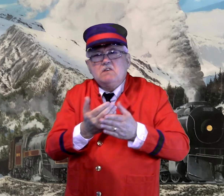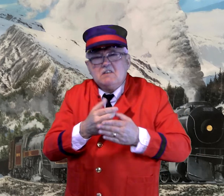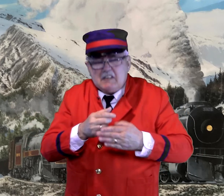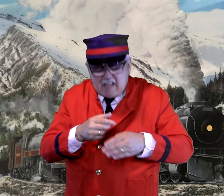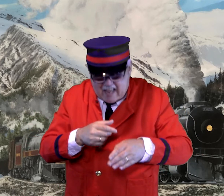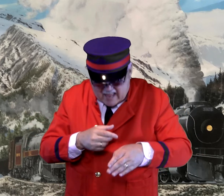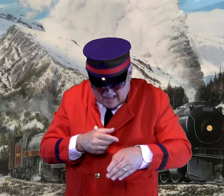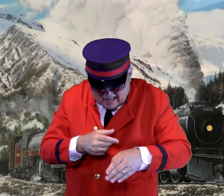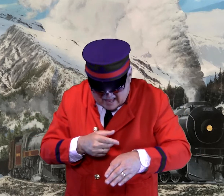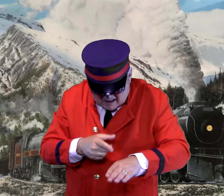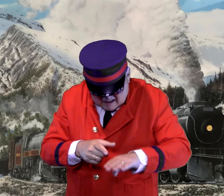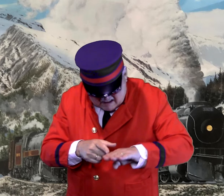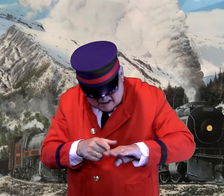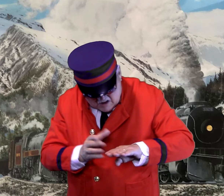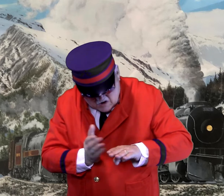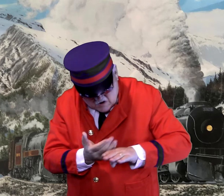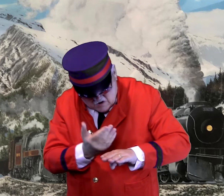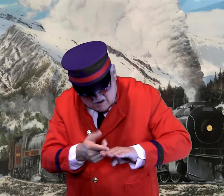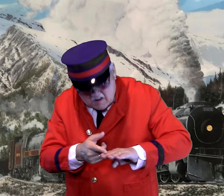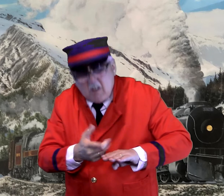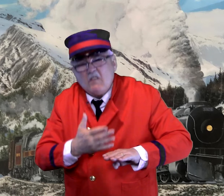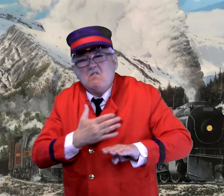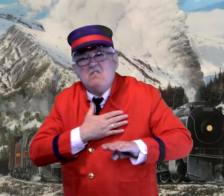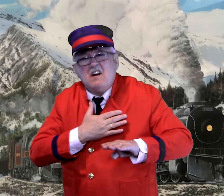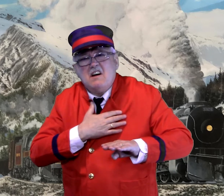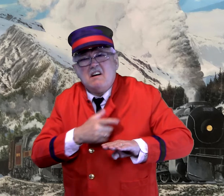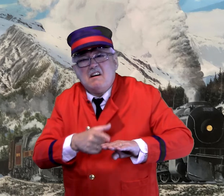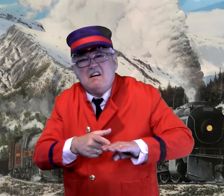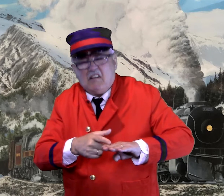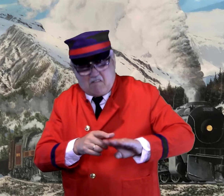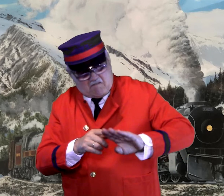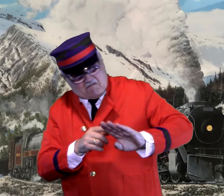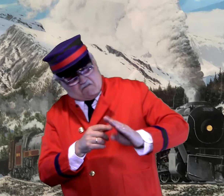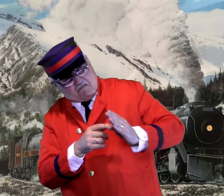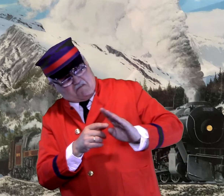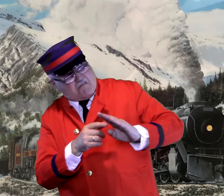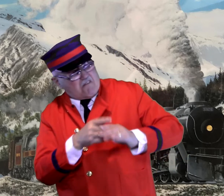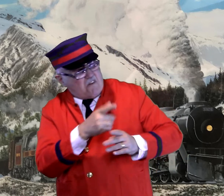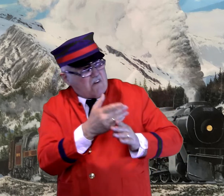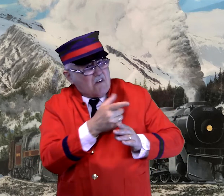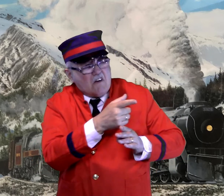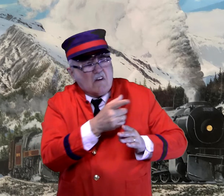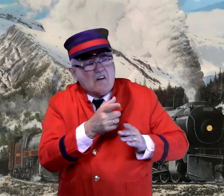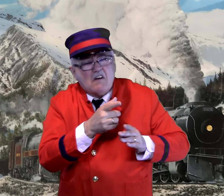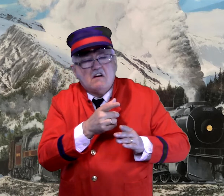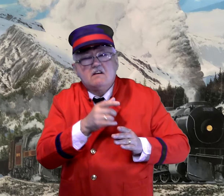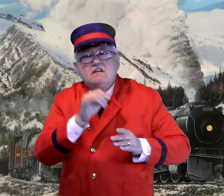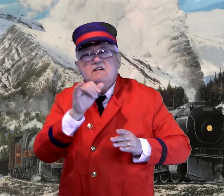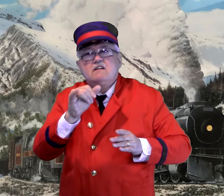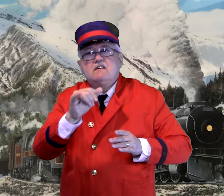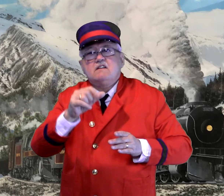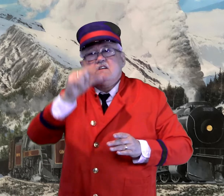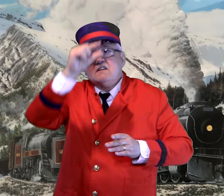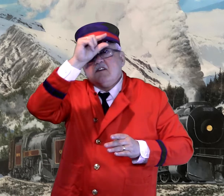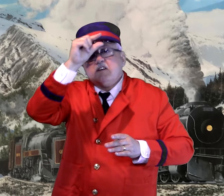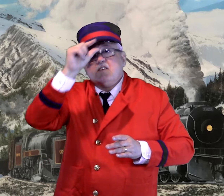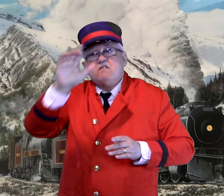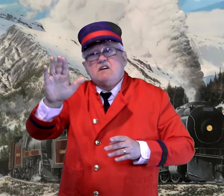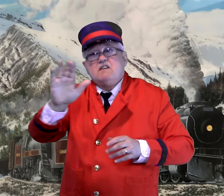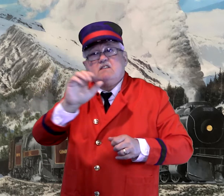shoes by their beds. But upon closer inspection, they realized that they were their own shoes. And that's when they learned that one of the